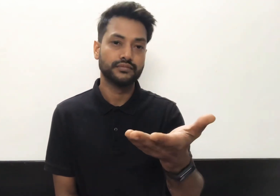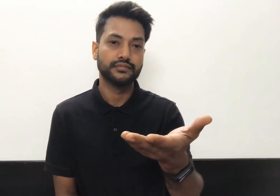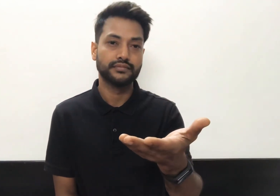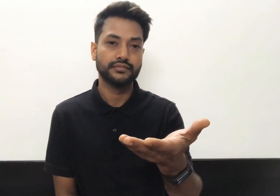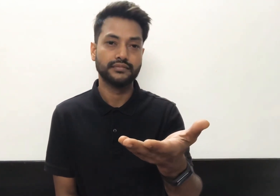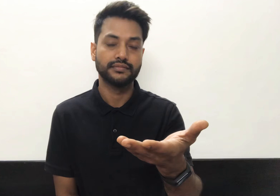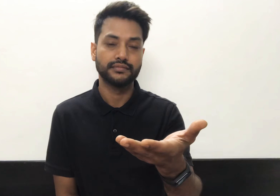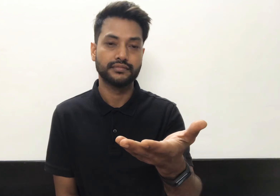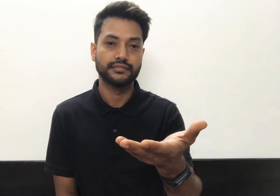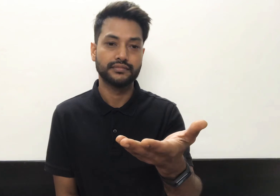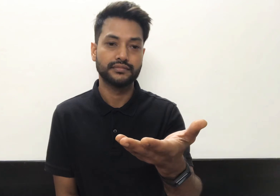a spiritual movement